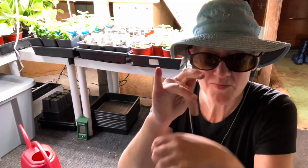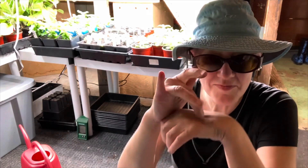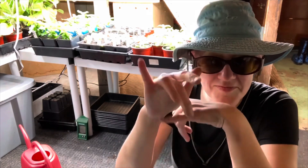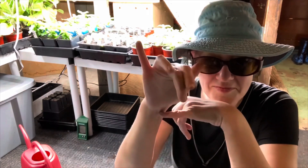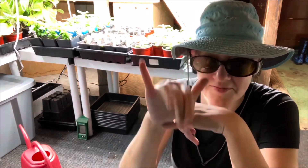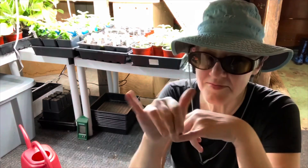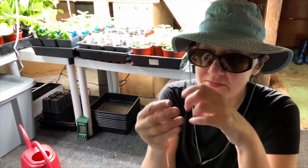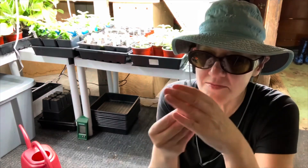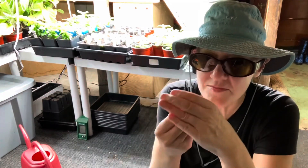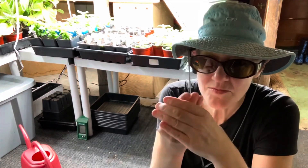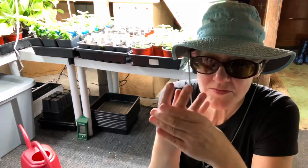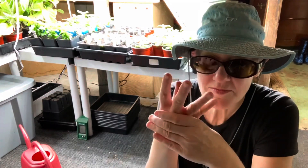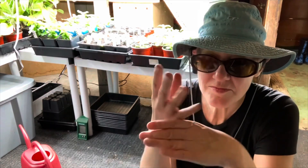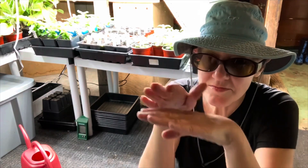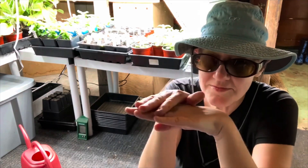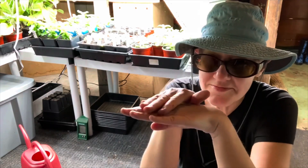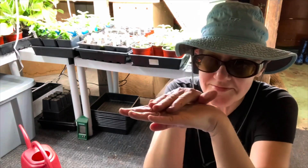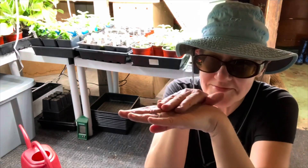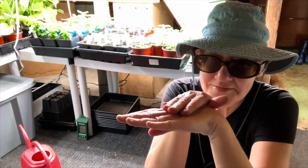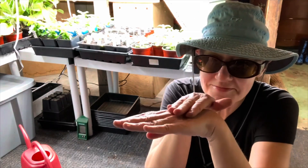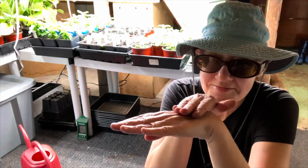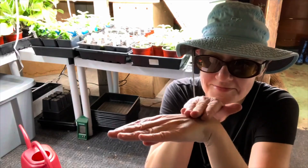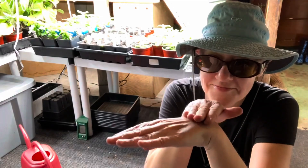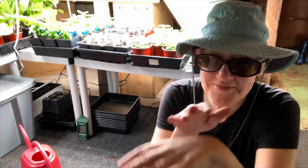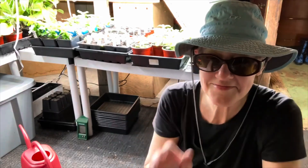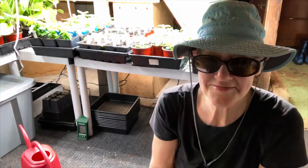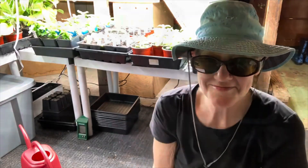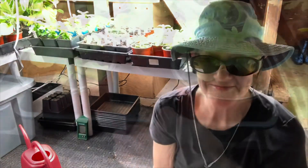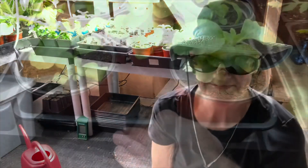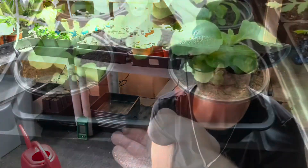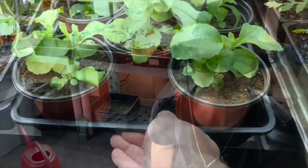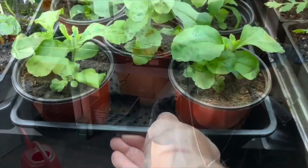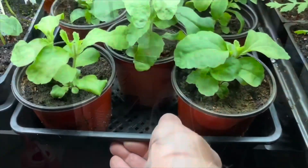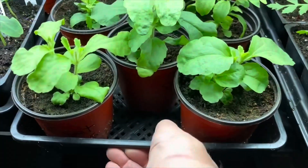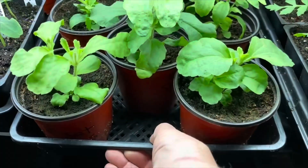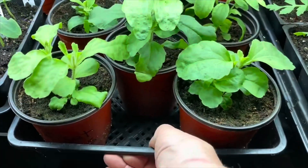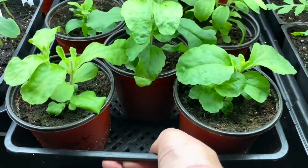stevia early because it grows very slowly.